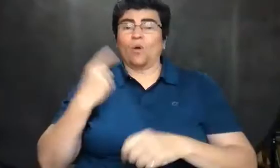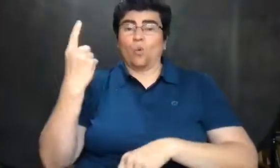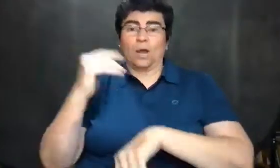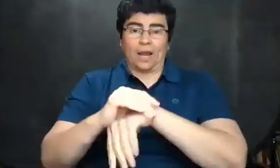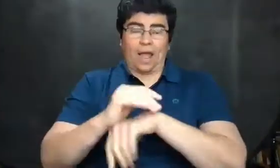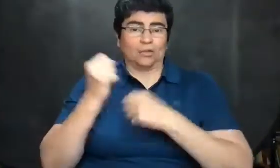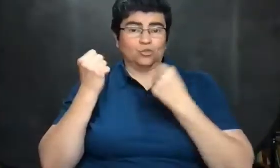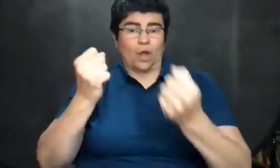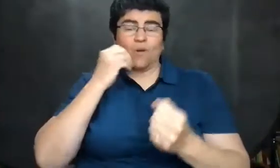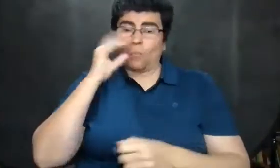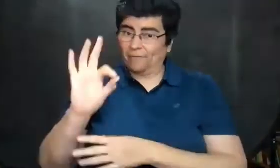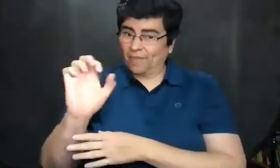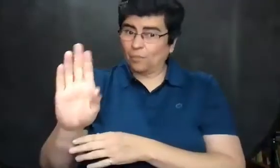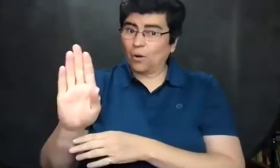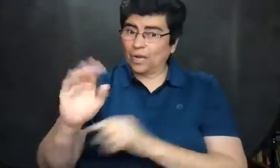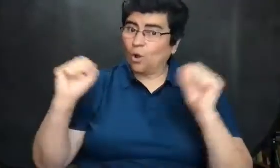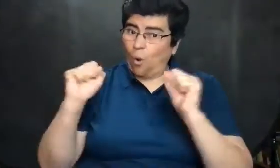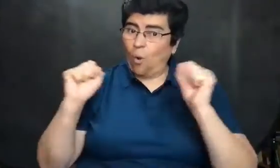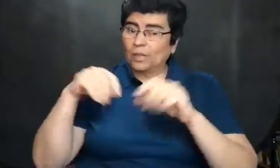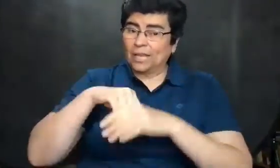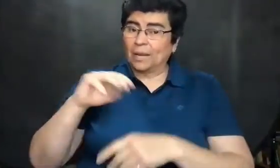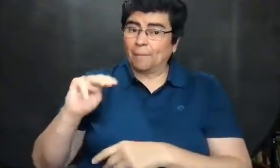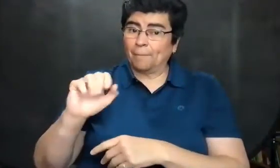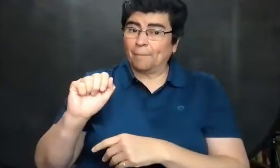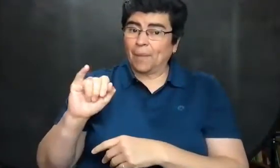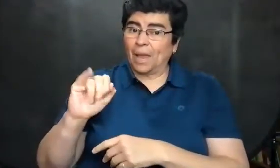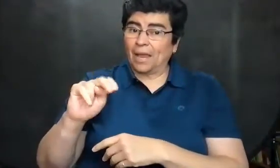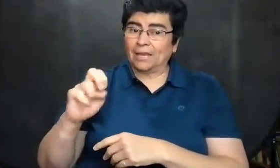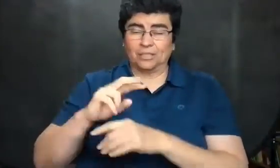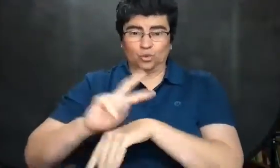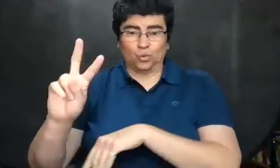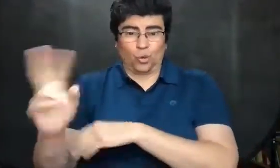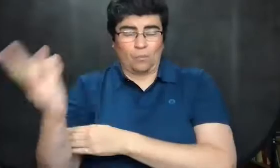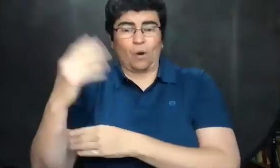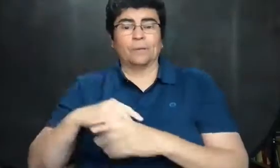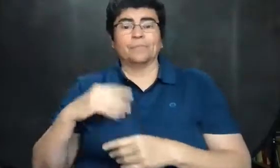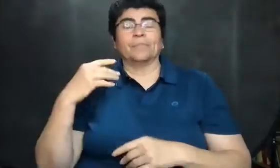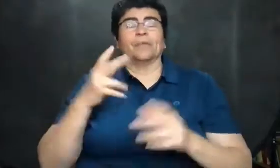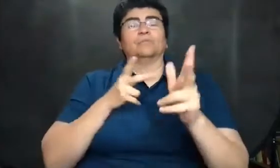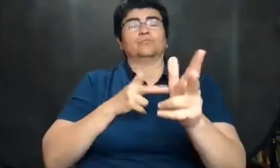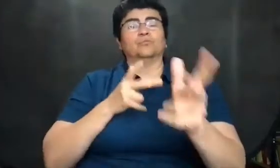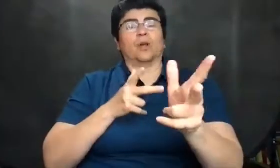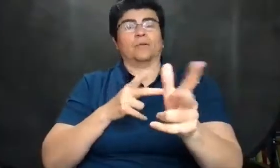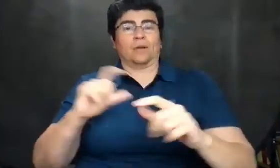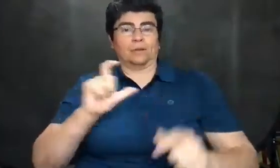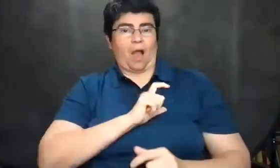It's really cold in Maine in February, and it's 2 o'clock in the morning, and the blue lights come on, and the cop comes up to the car. And I